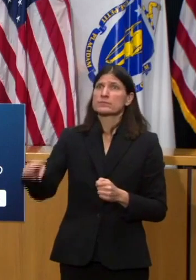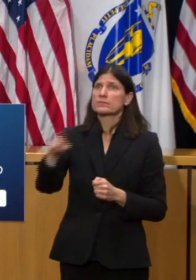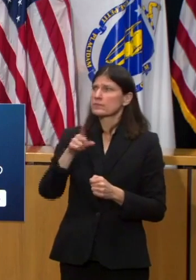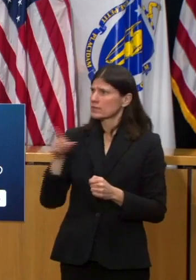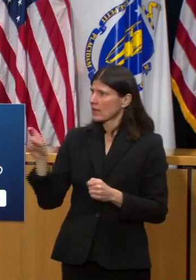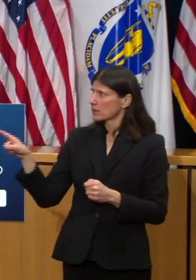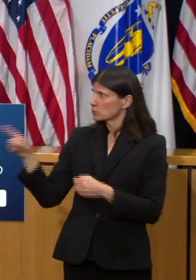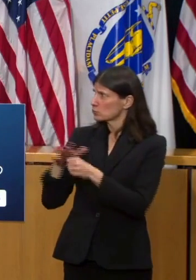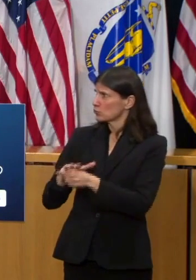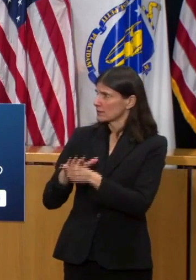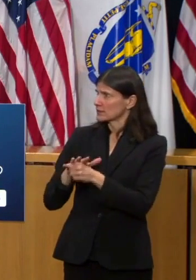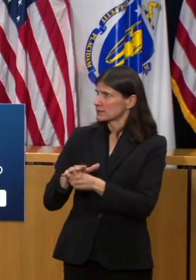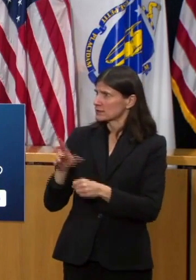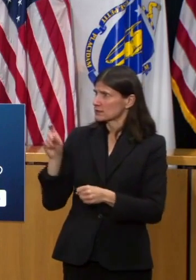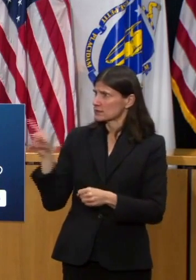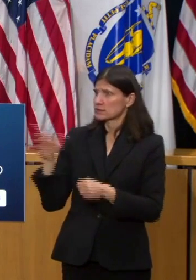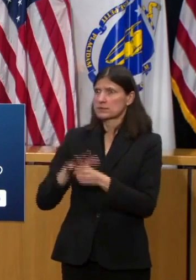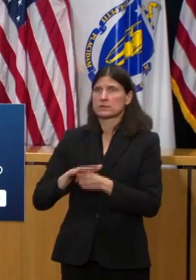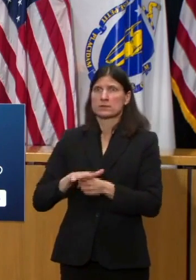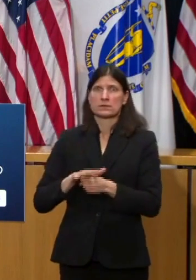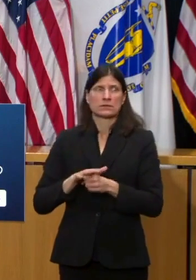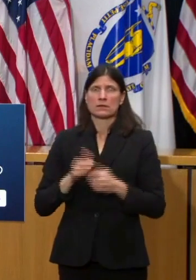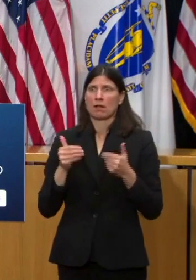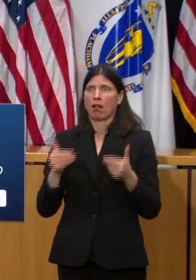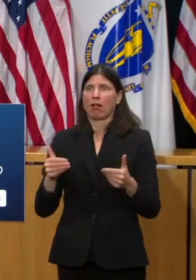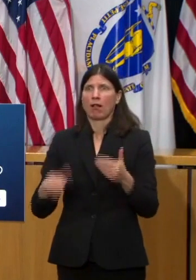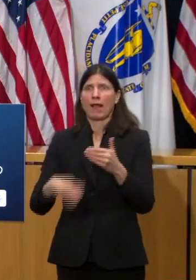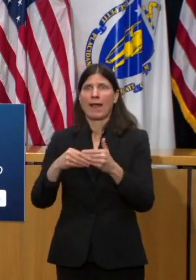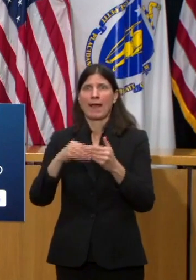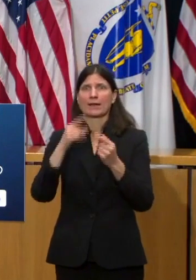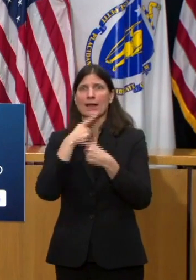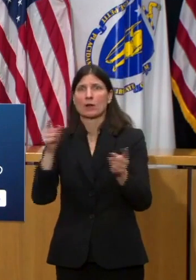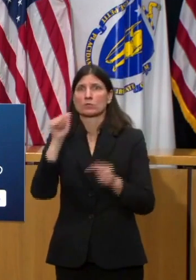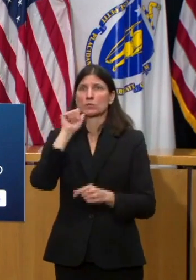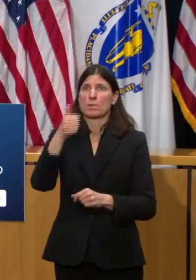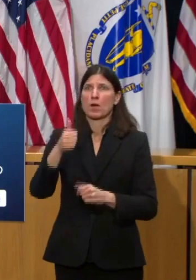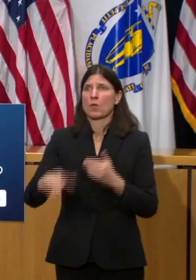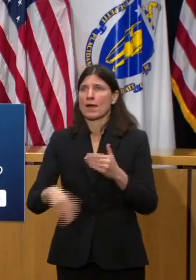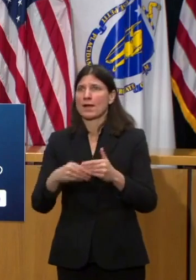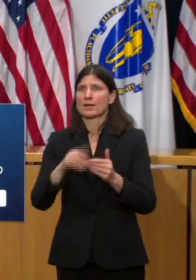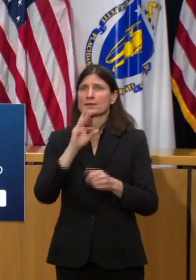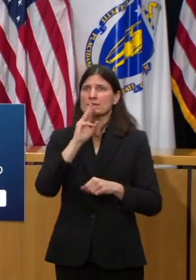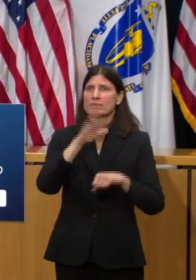know, thankfully we have. Governor, we've learned the legislature.